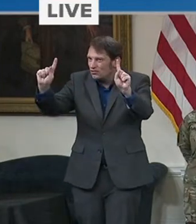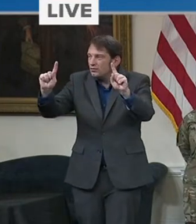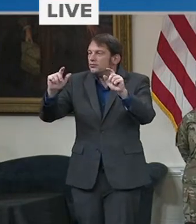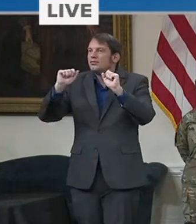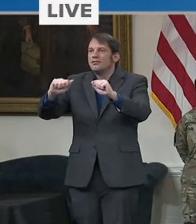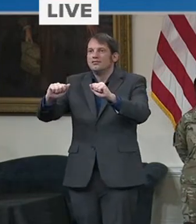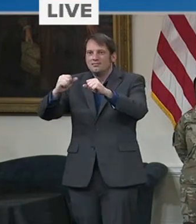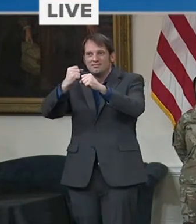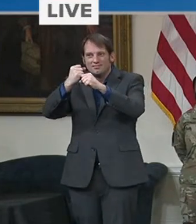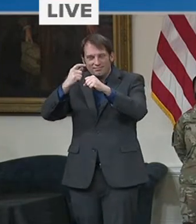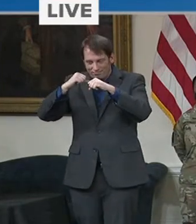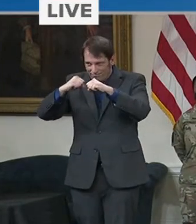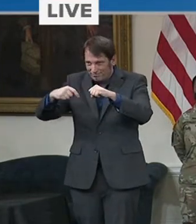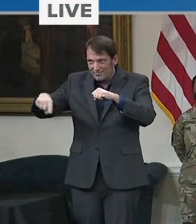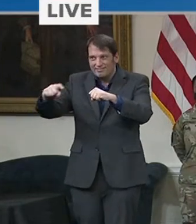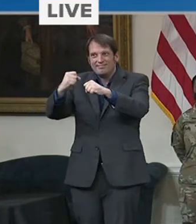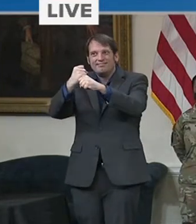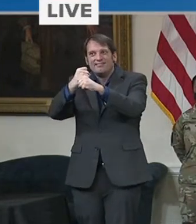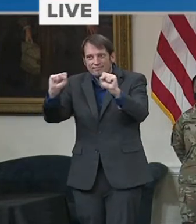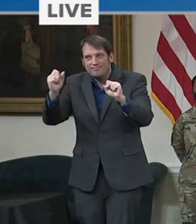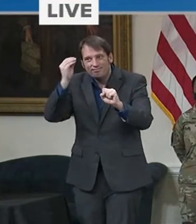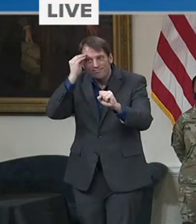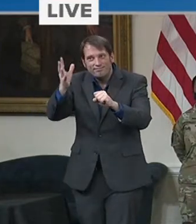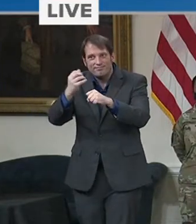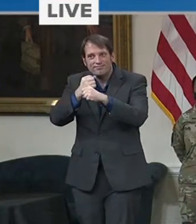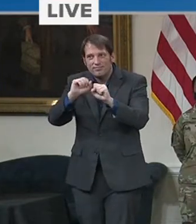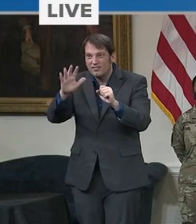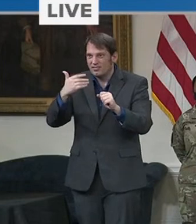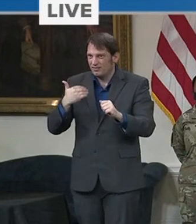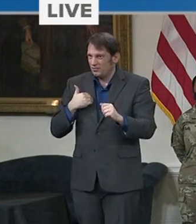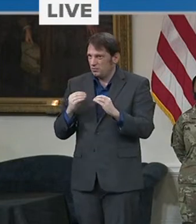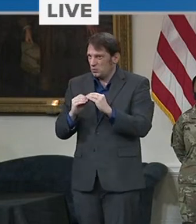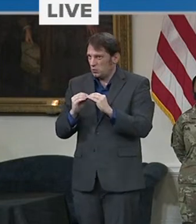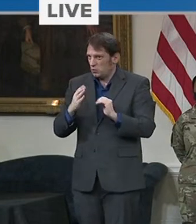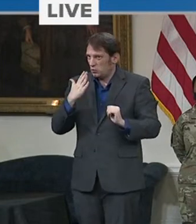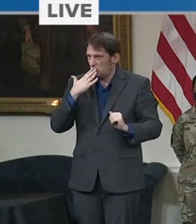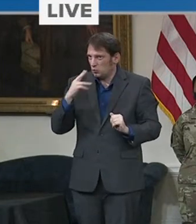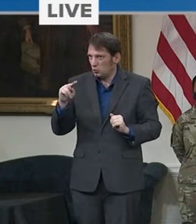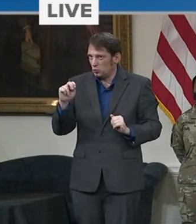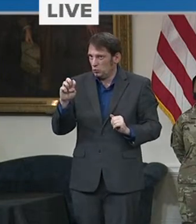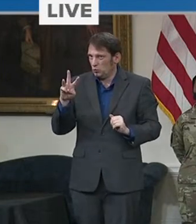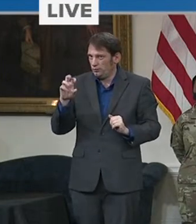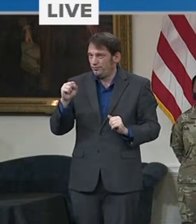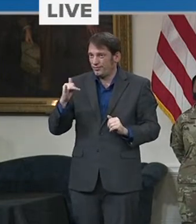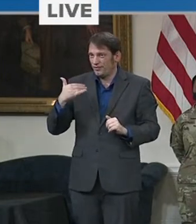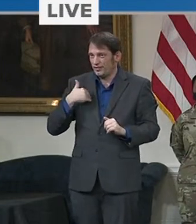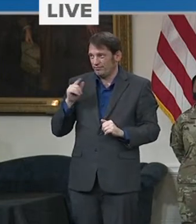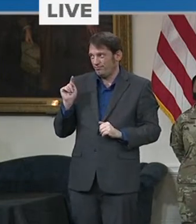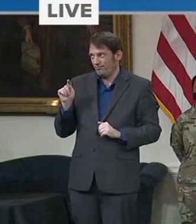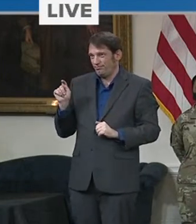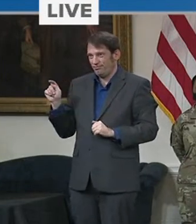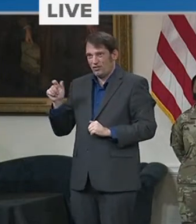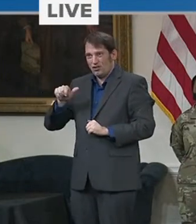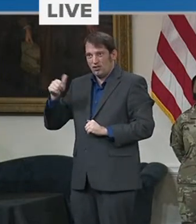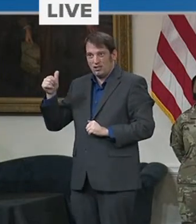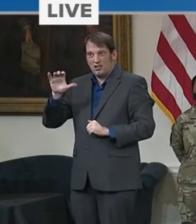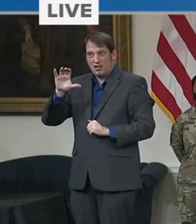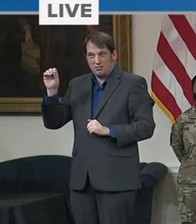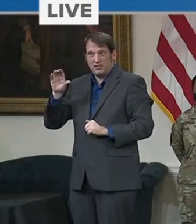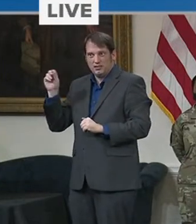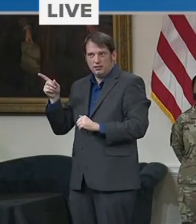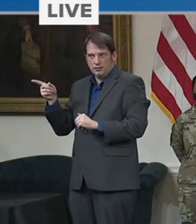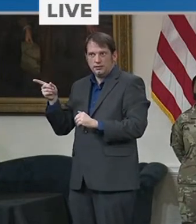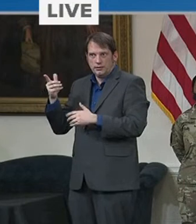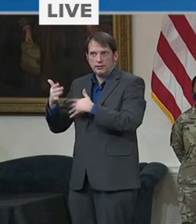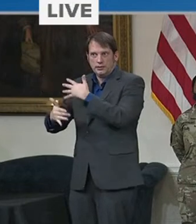there are more COVID-19 vaccines getting closer to being authorized for use. It is anticipated that Johnson & Johnson's COVID